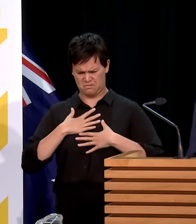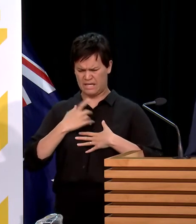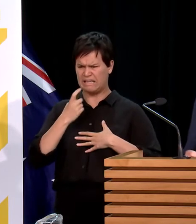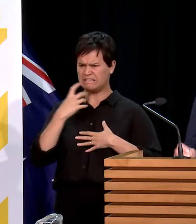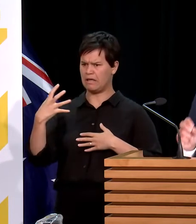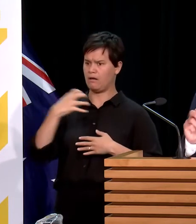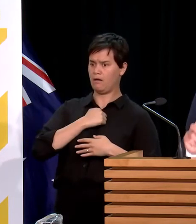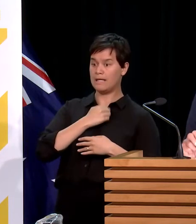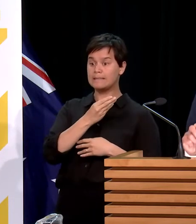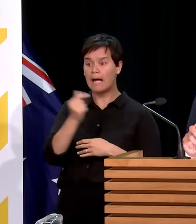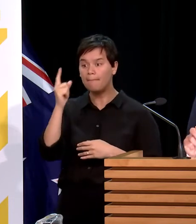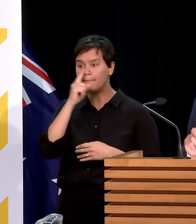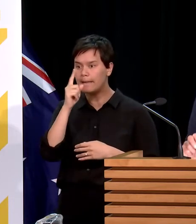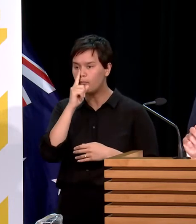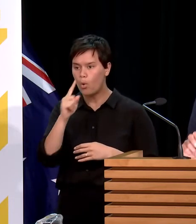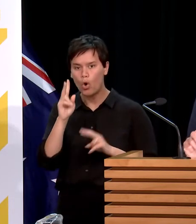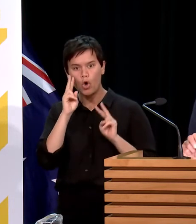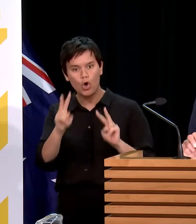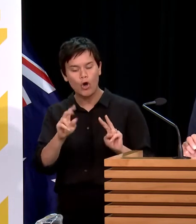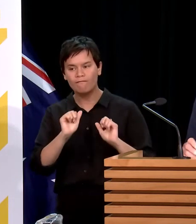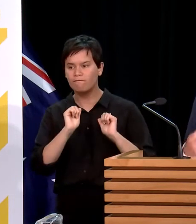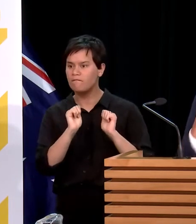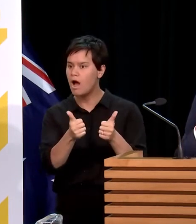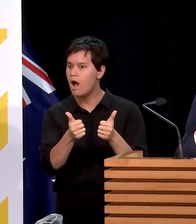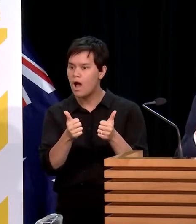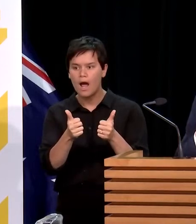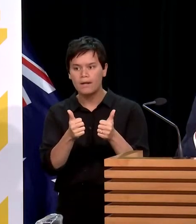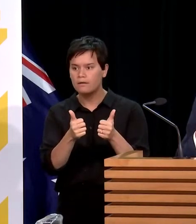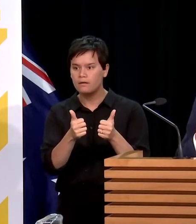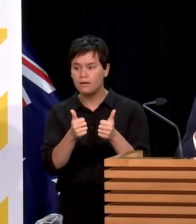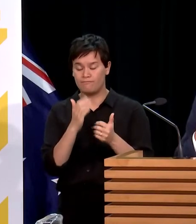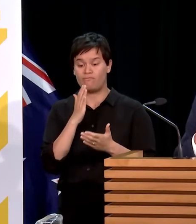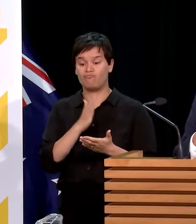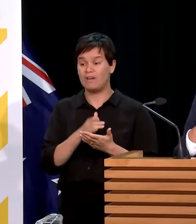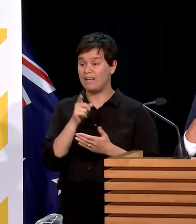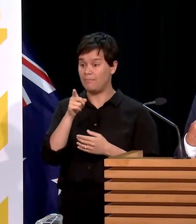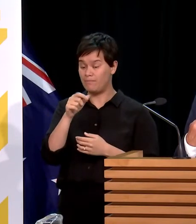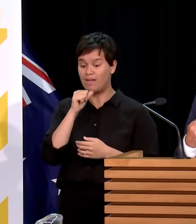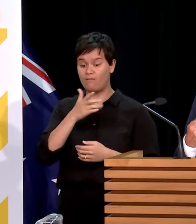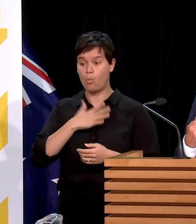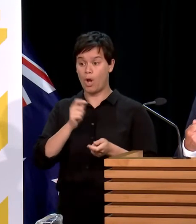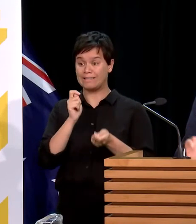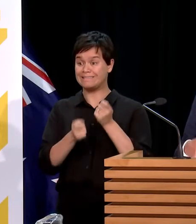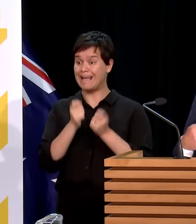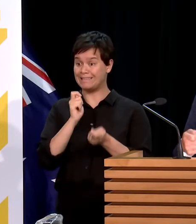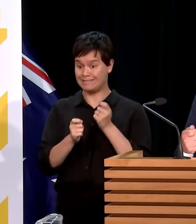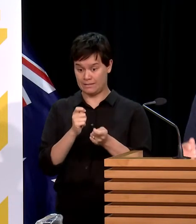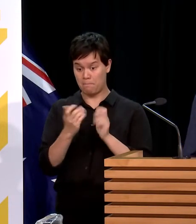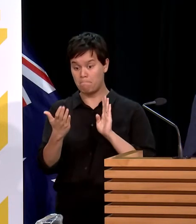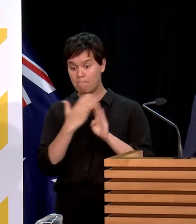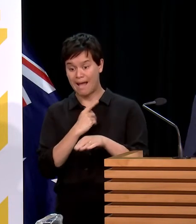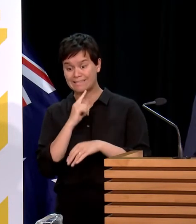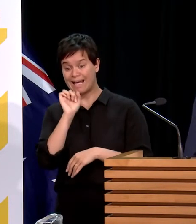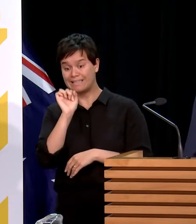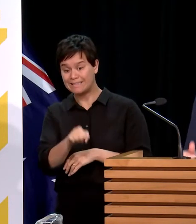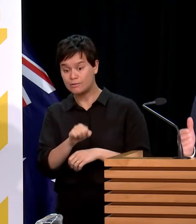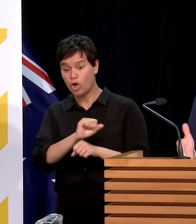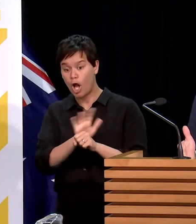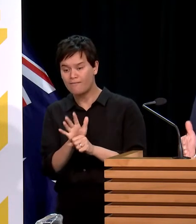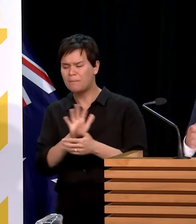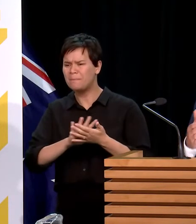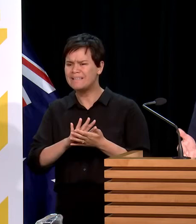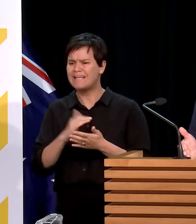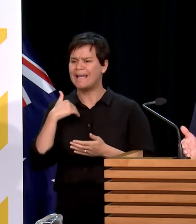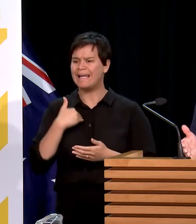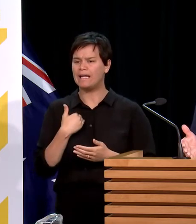3 days before they are shedding enough virus, particularly in their throat, that the test picks it up. And I think